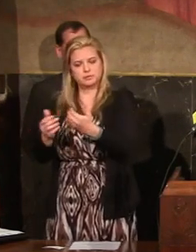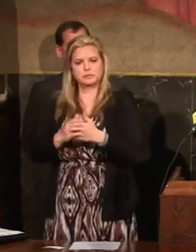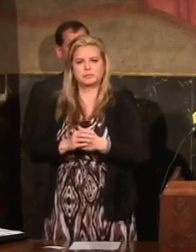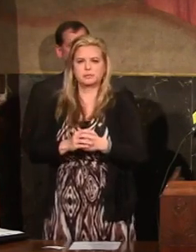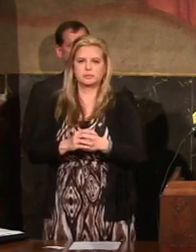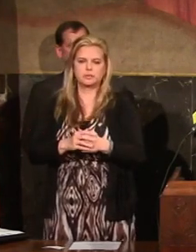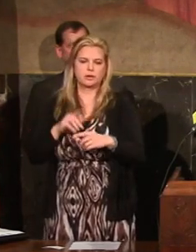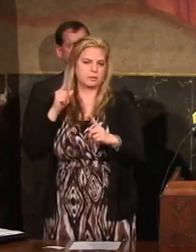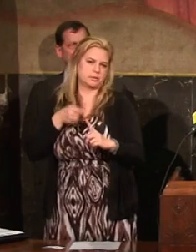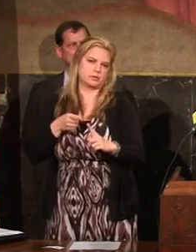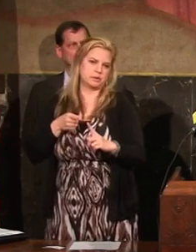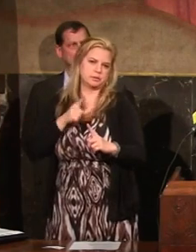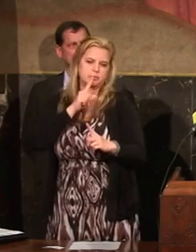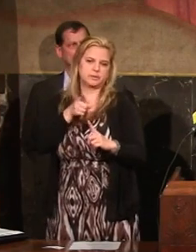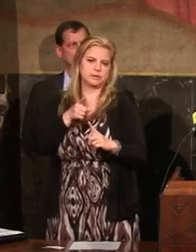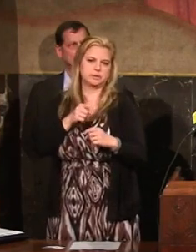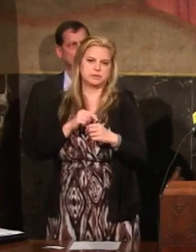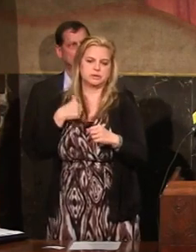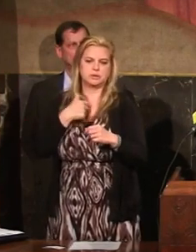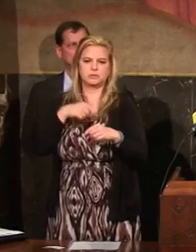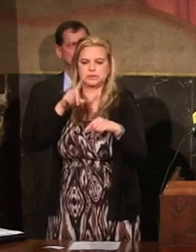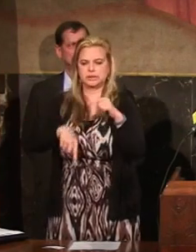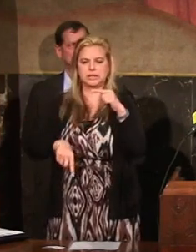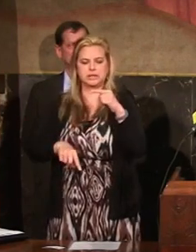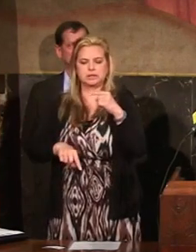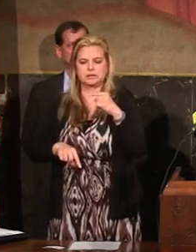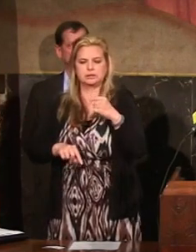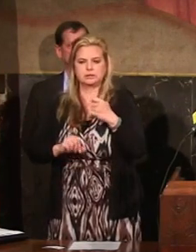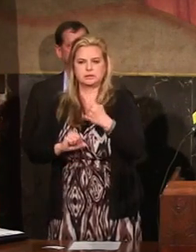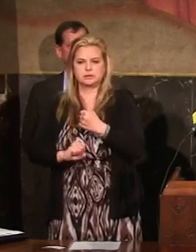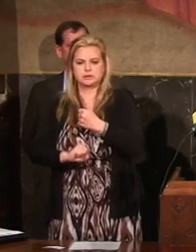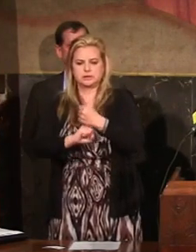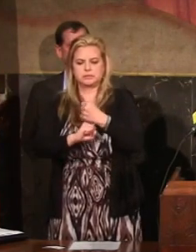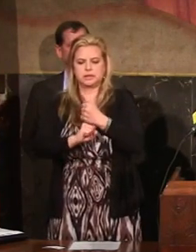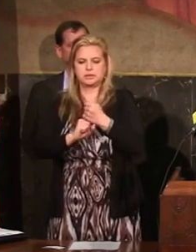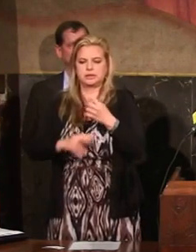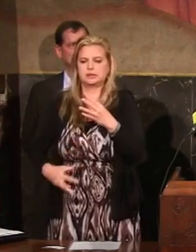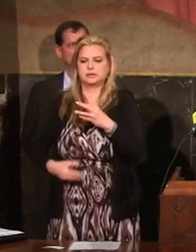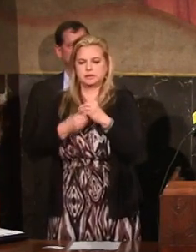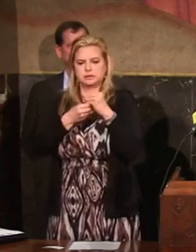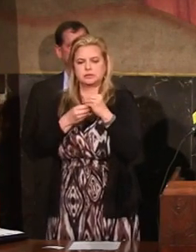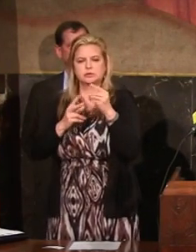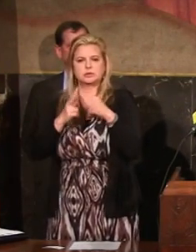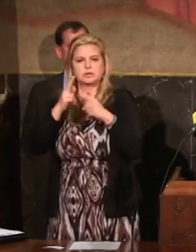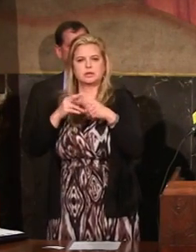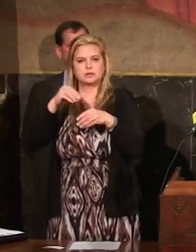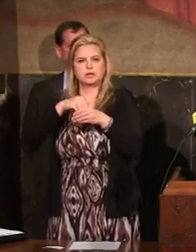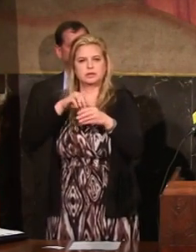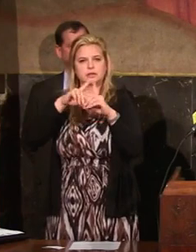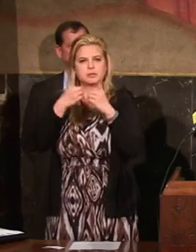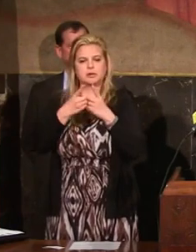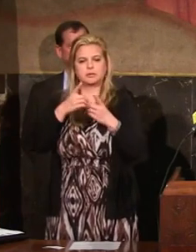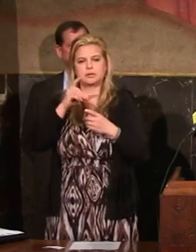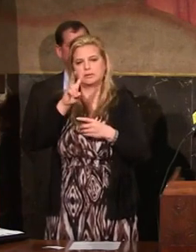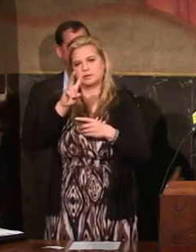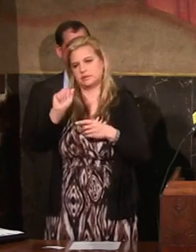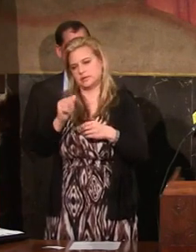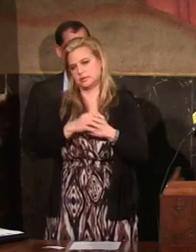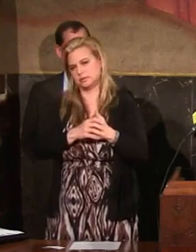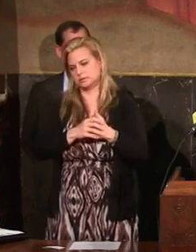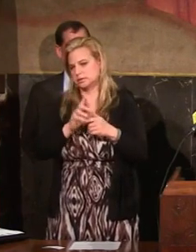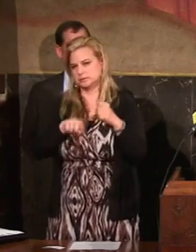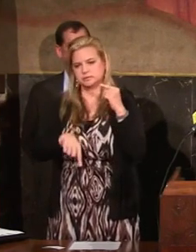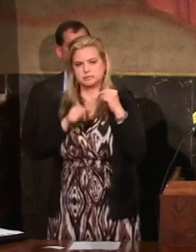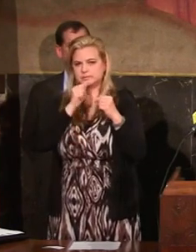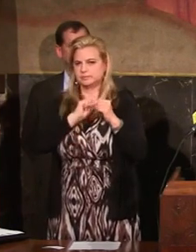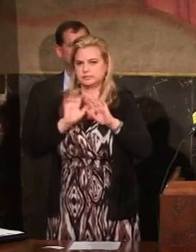bottom line, ladies and gentlemen, is that we cannot sustain any additional cuts in the Department of Veterans Affairs. Last